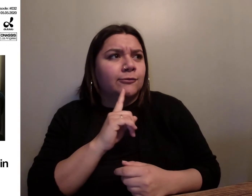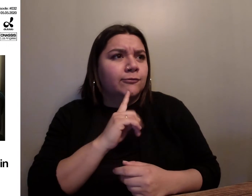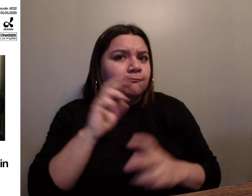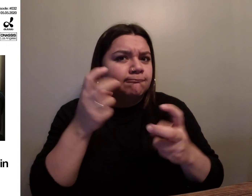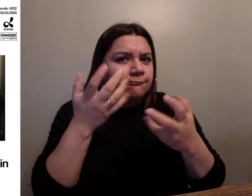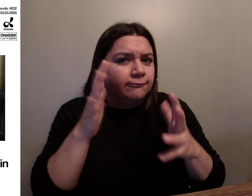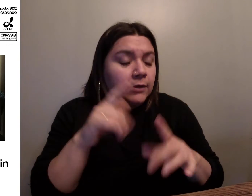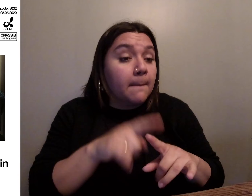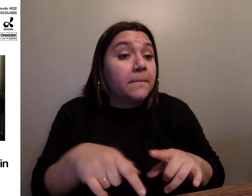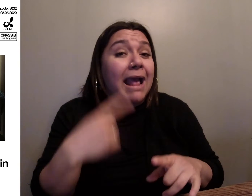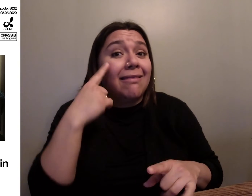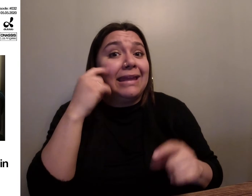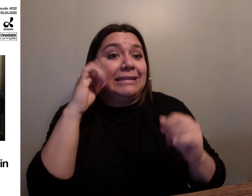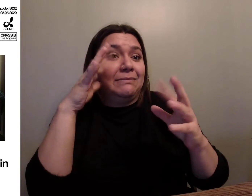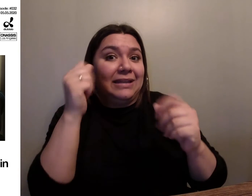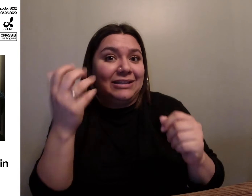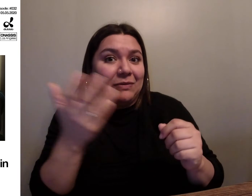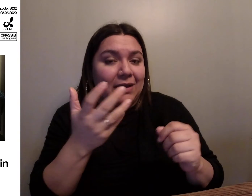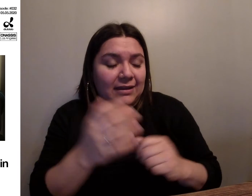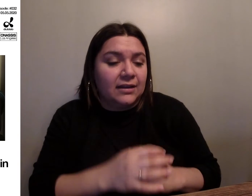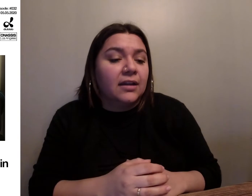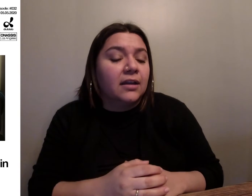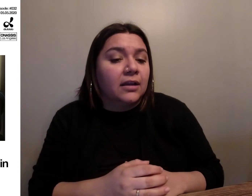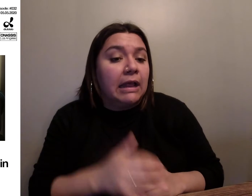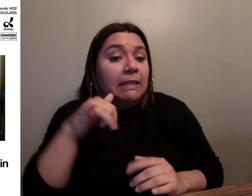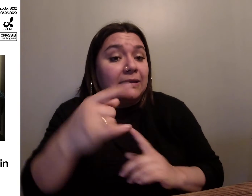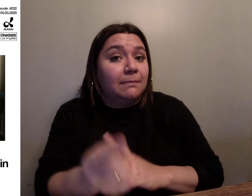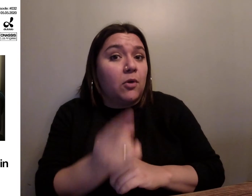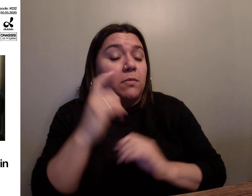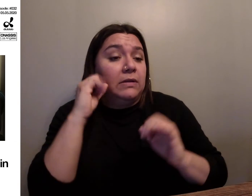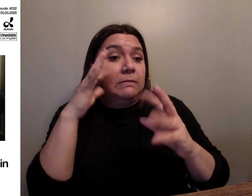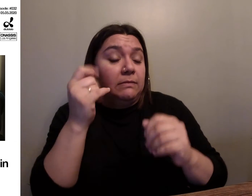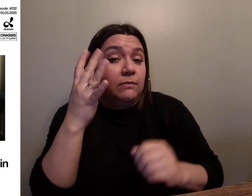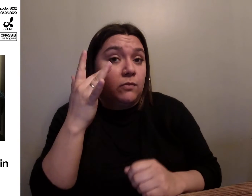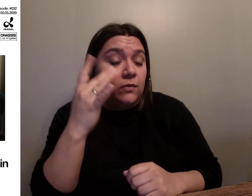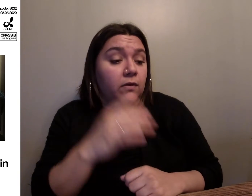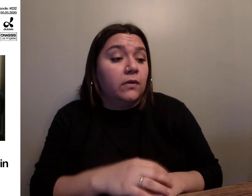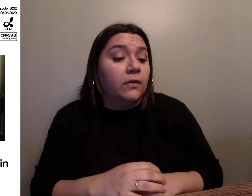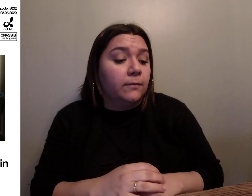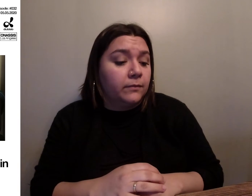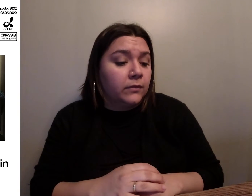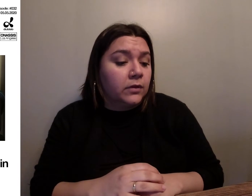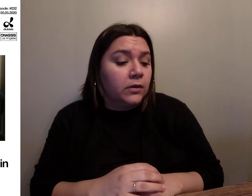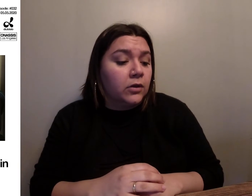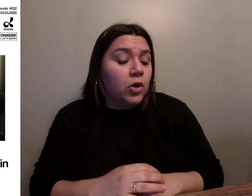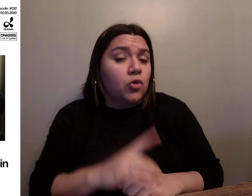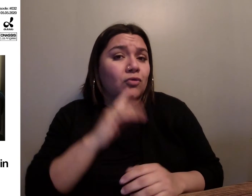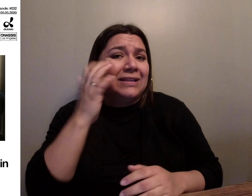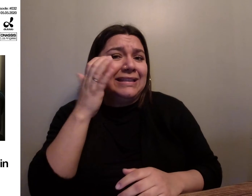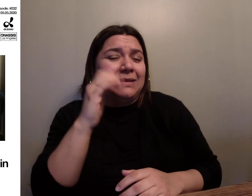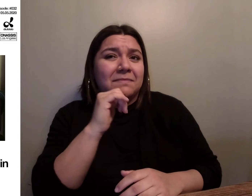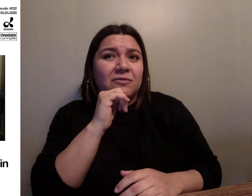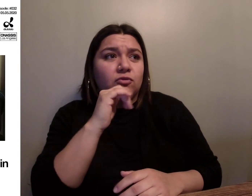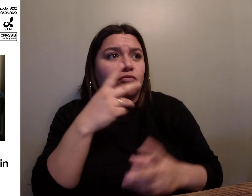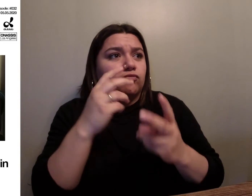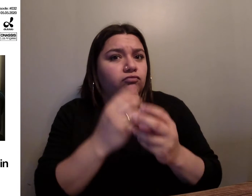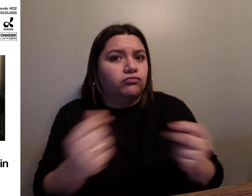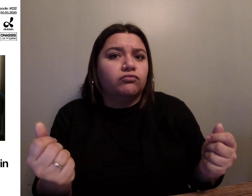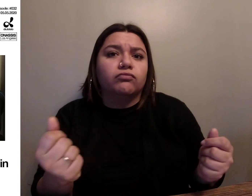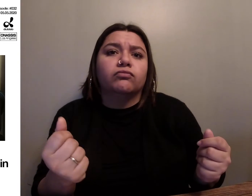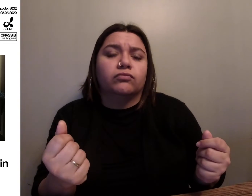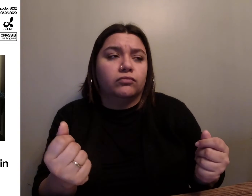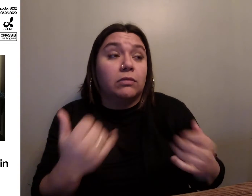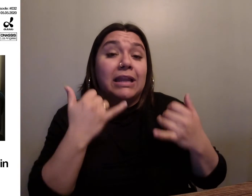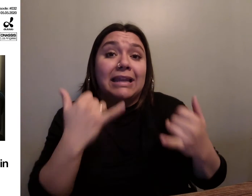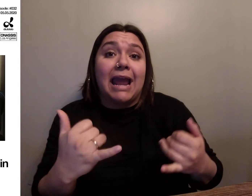have vanished is reappearing, Bernie. Yeah. Well, it's reappearing